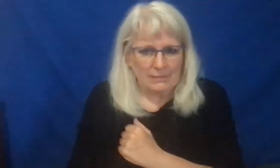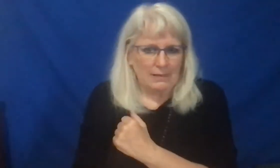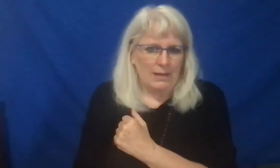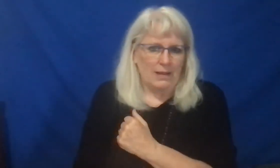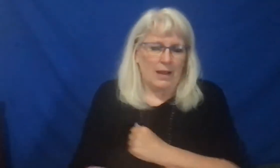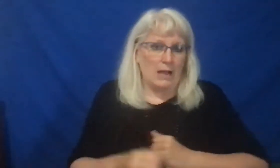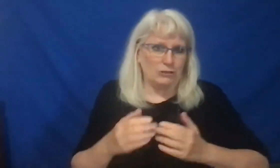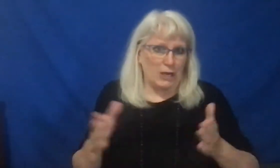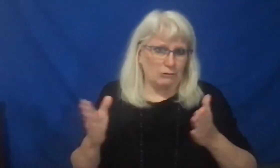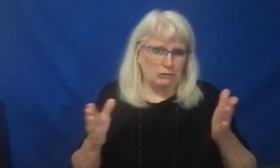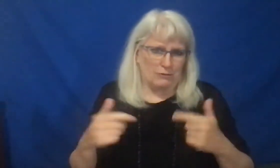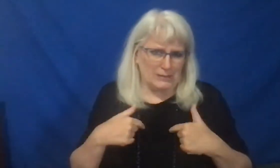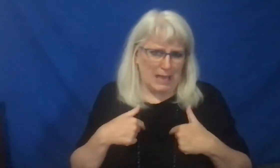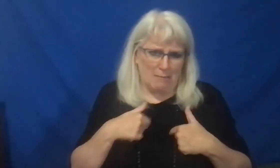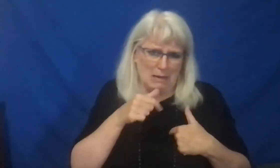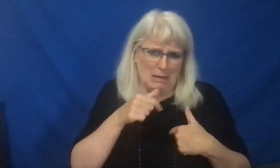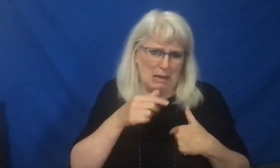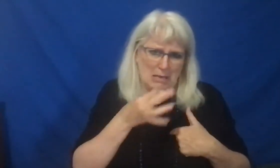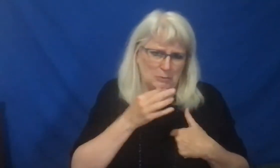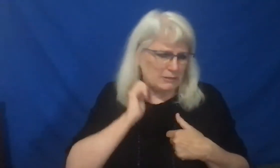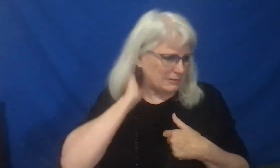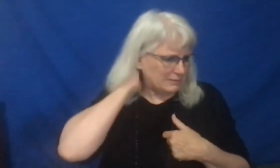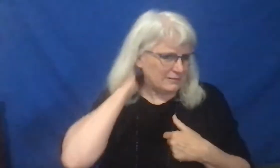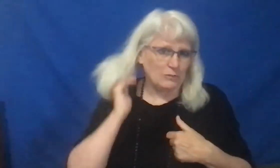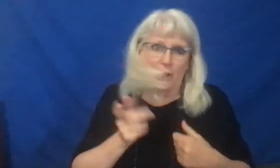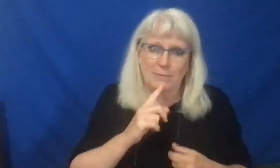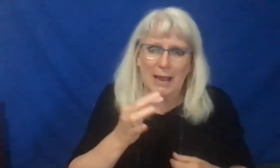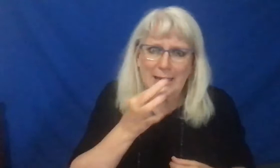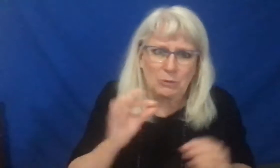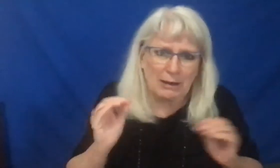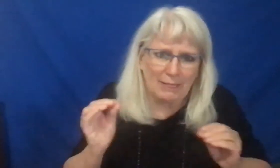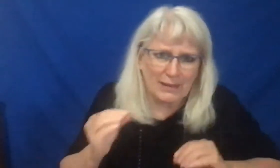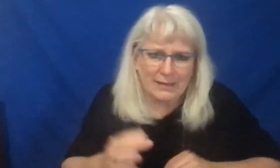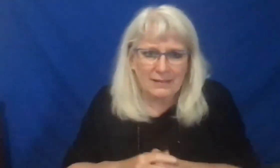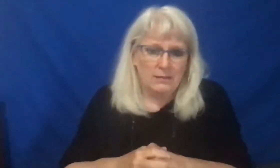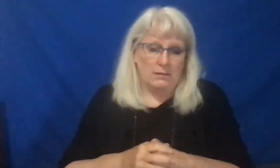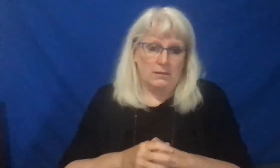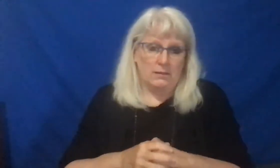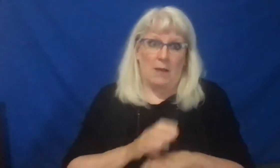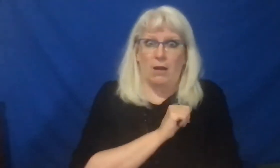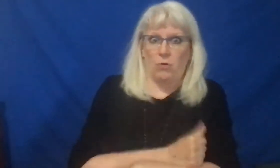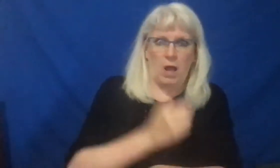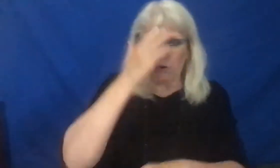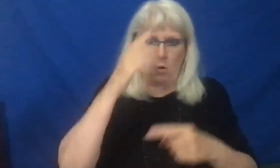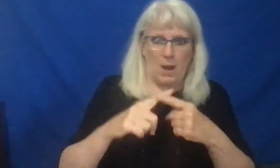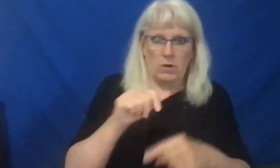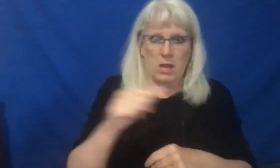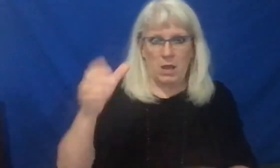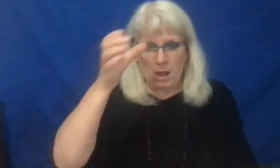service. I'm not an expert in absolutely anything. I'm not an authority on Alcoholics Anonymous, on general service, on the traditions, on the